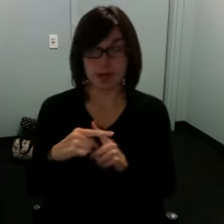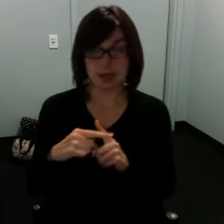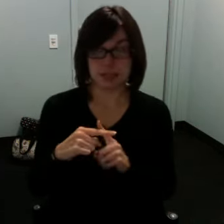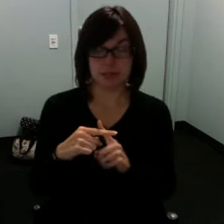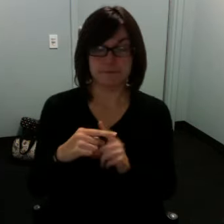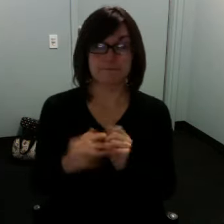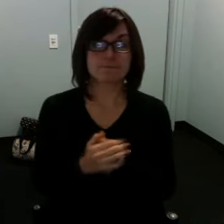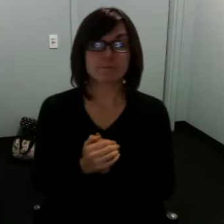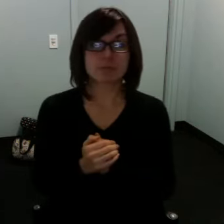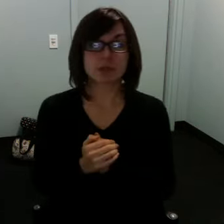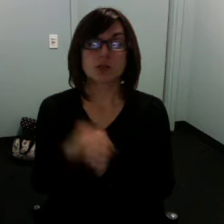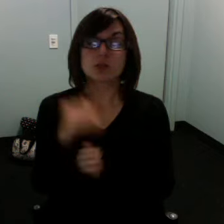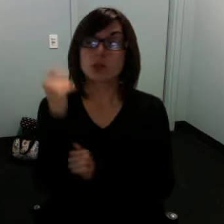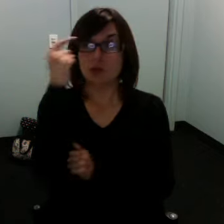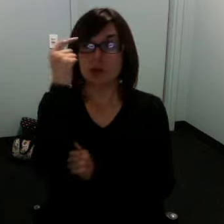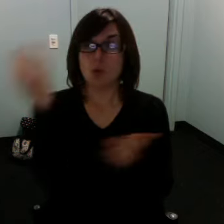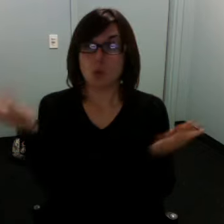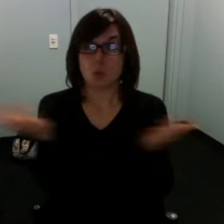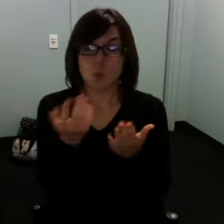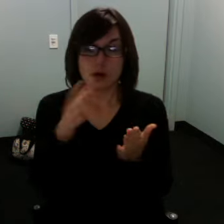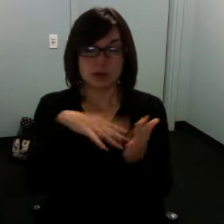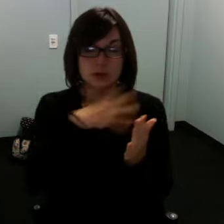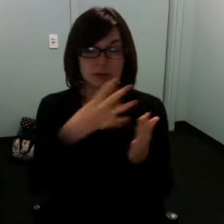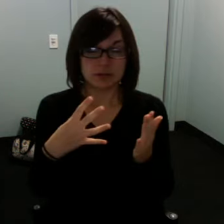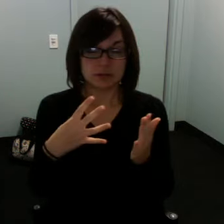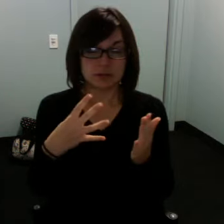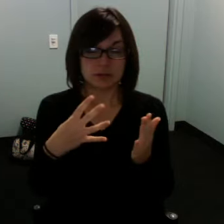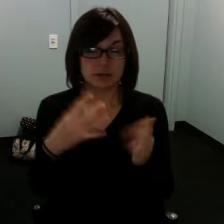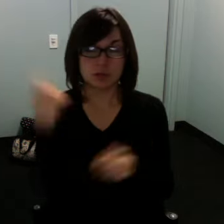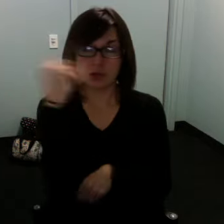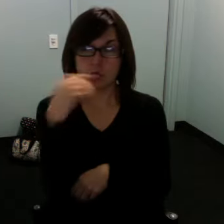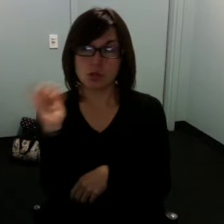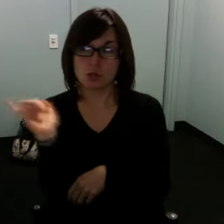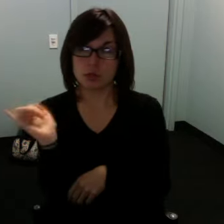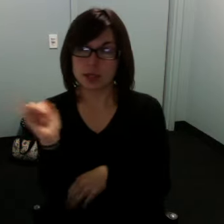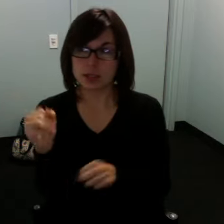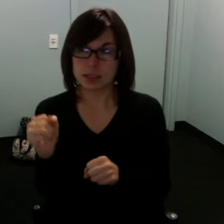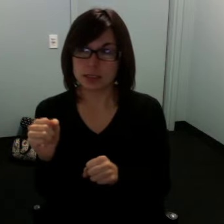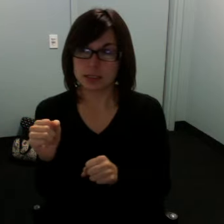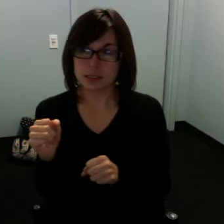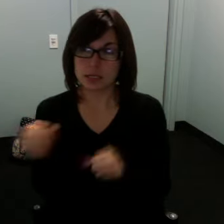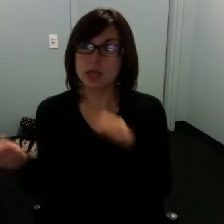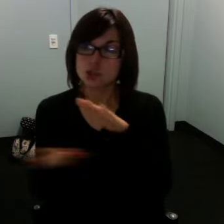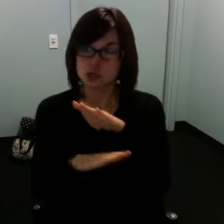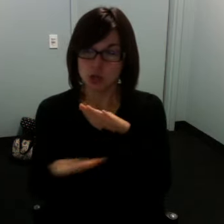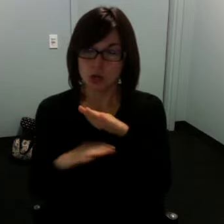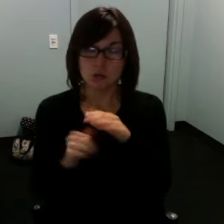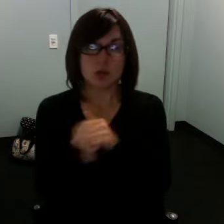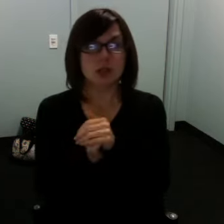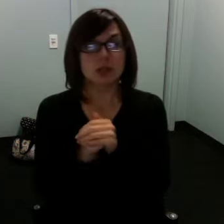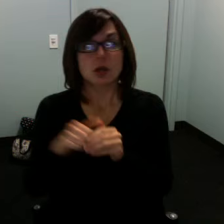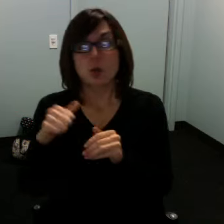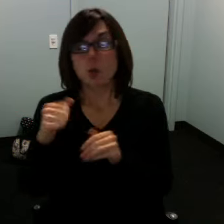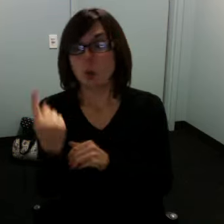look like in general, one of the lines is going to have to go like this, and the other line is going to have to come up like this because the slopes have